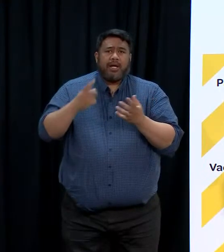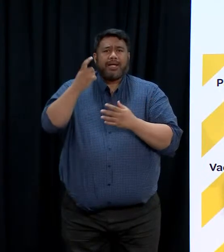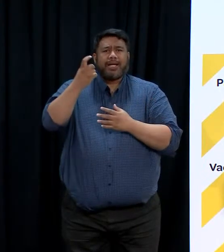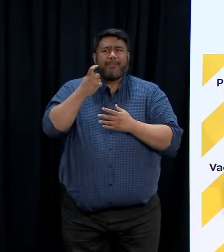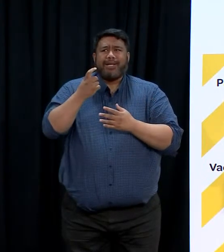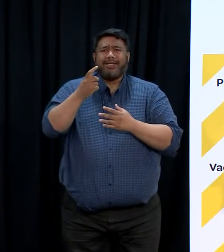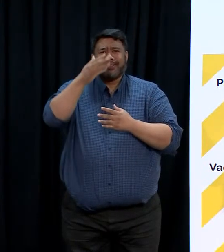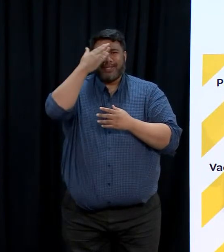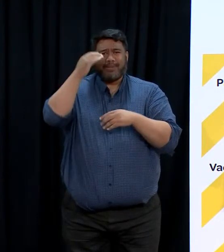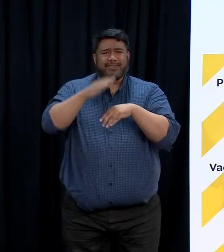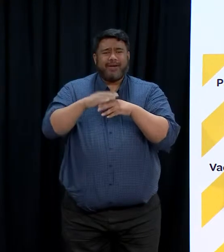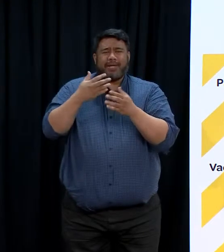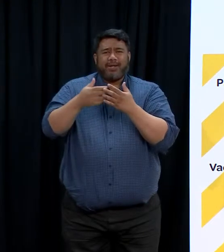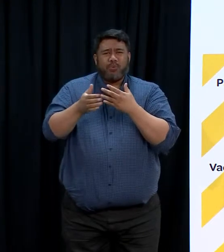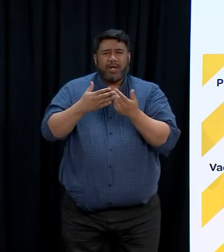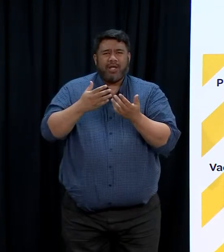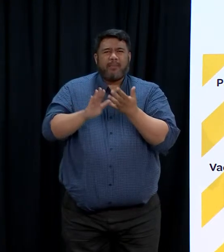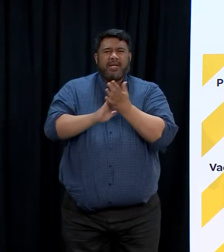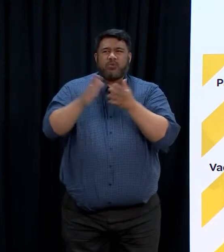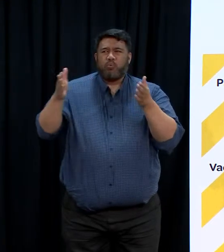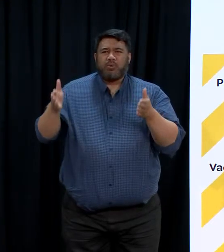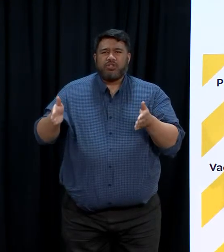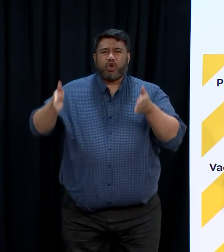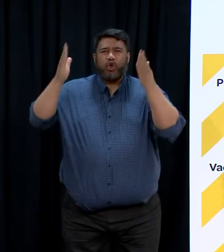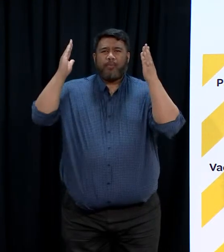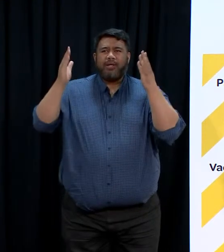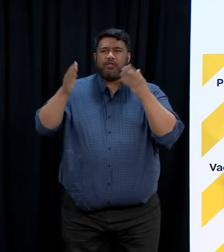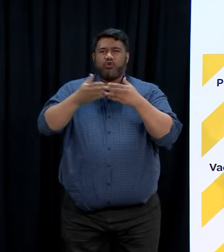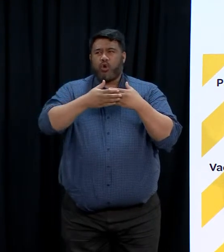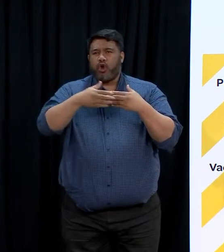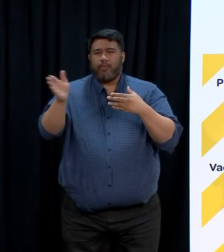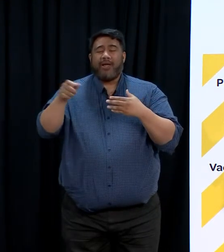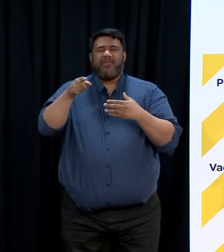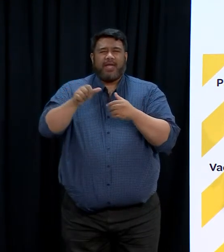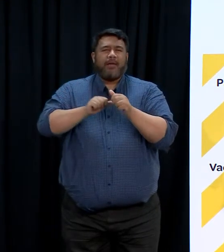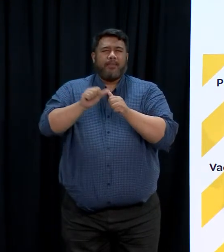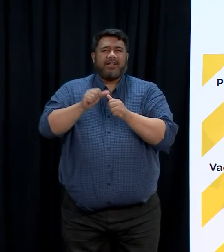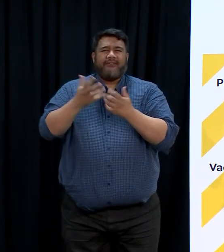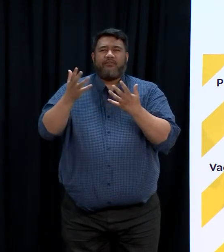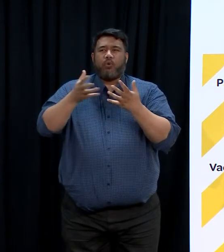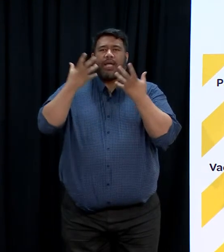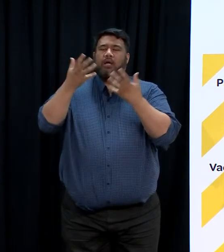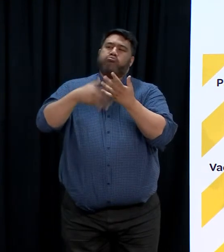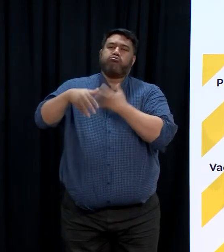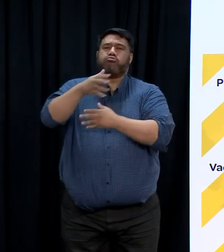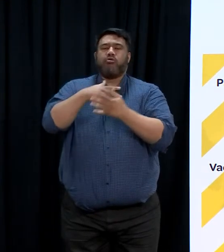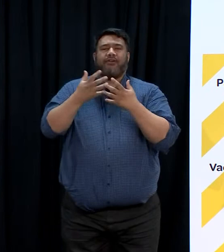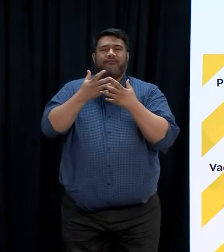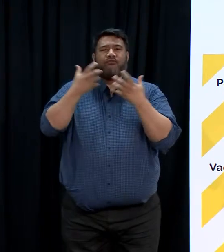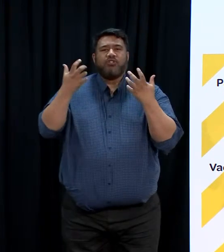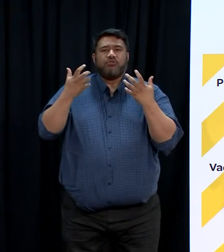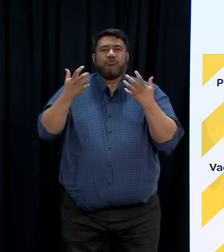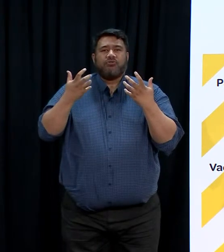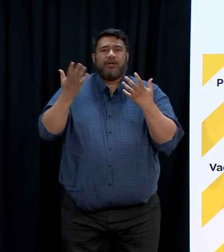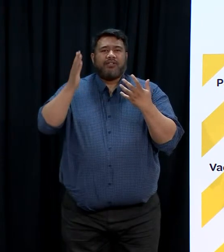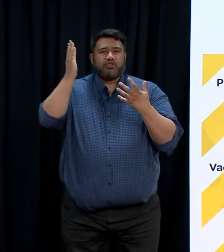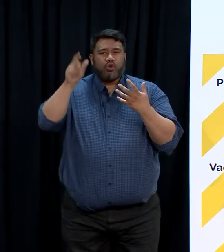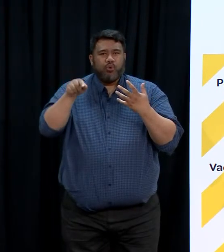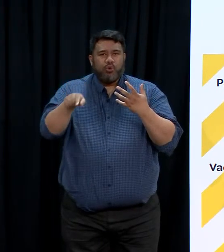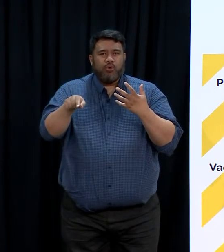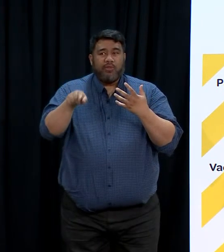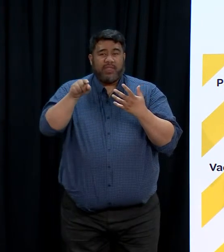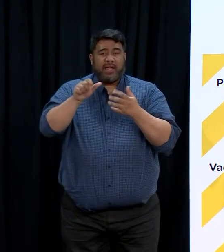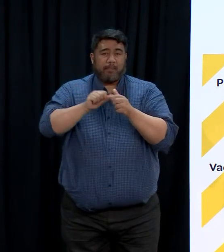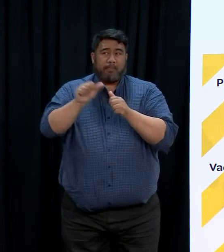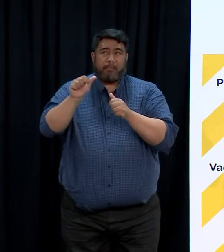summer, actually having windows and doors opened is often going to be the best way of ventilating those rooms anyway, and would be as effective, if not more